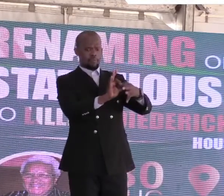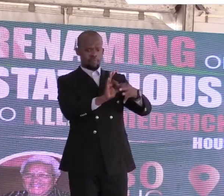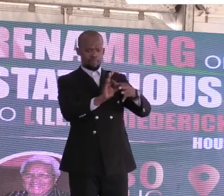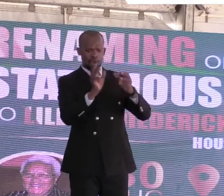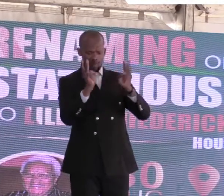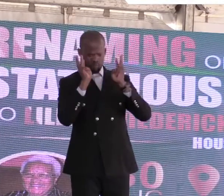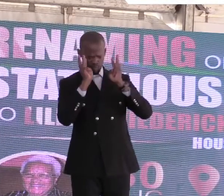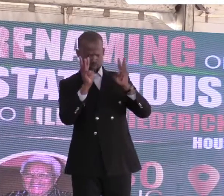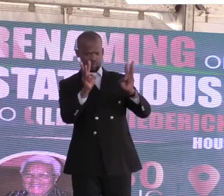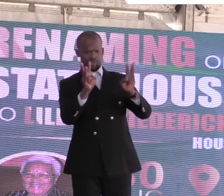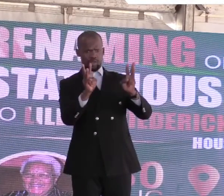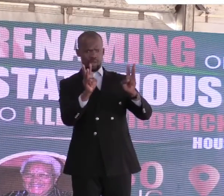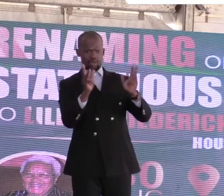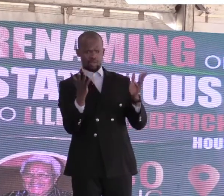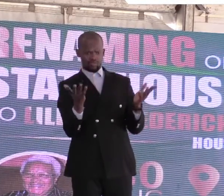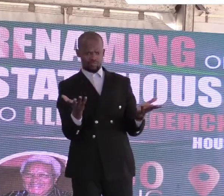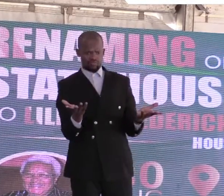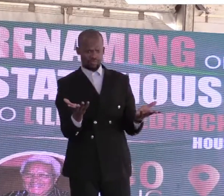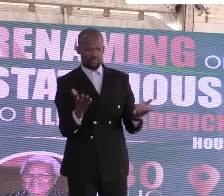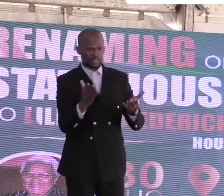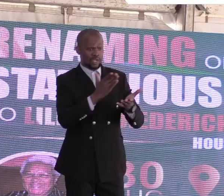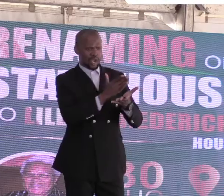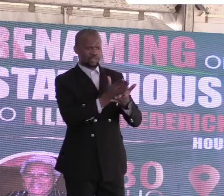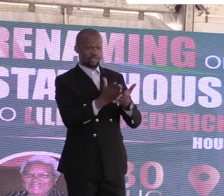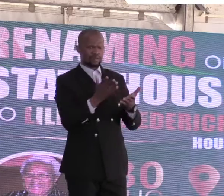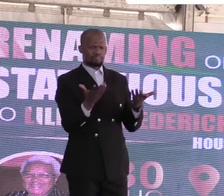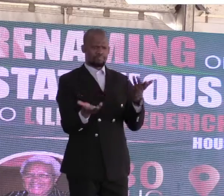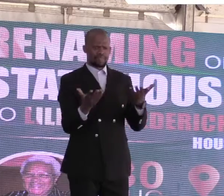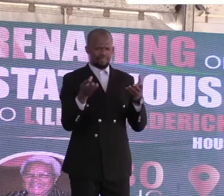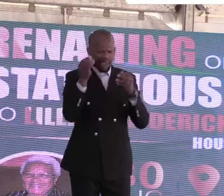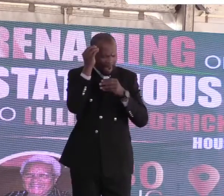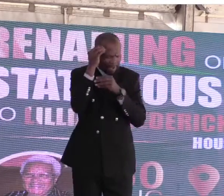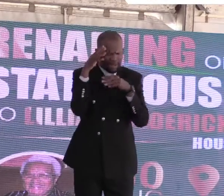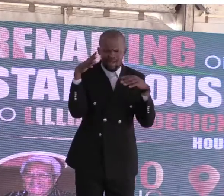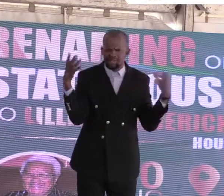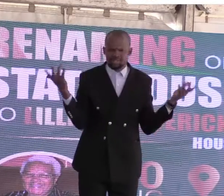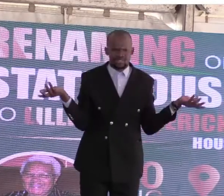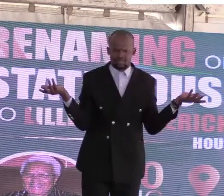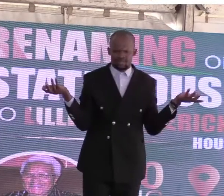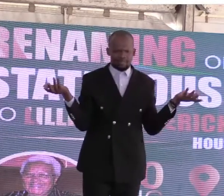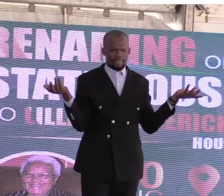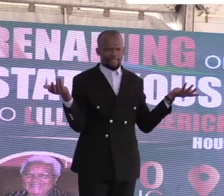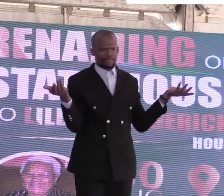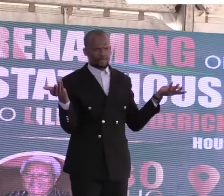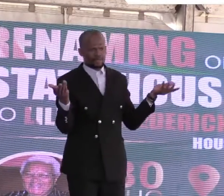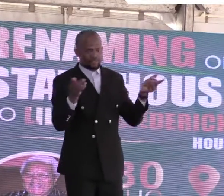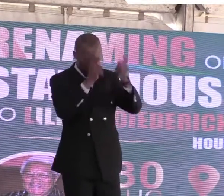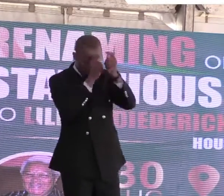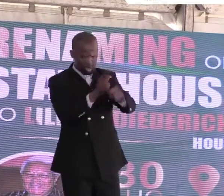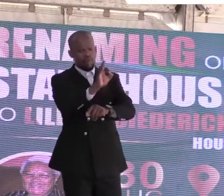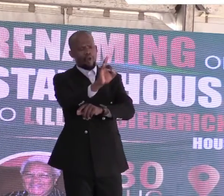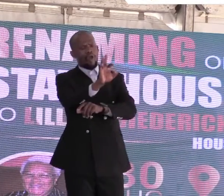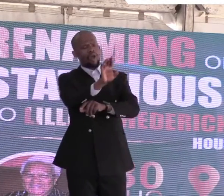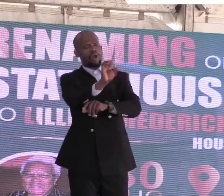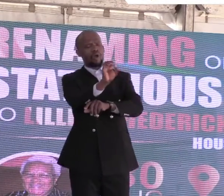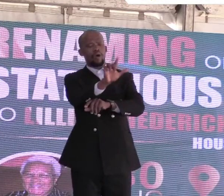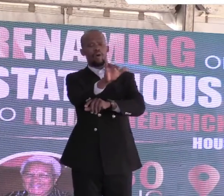us live, some of them maybe don't even know her. Honorable Frolic here